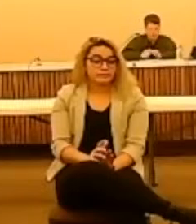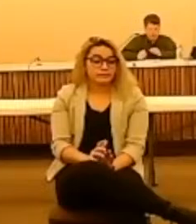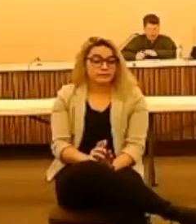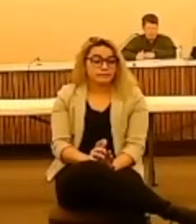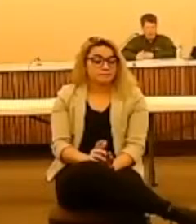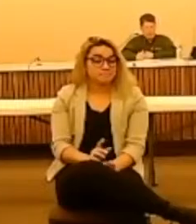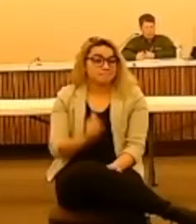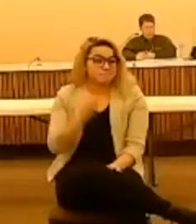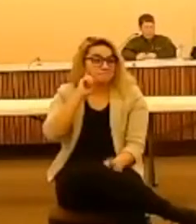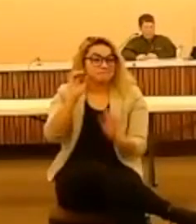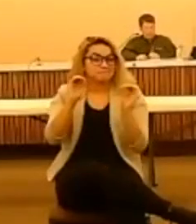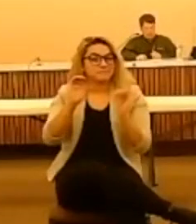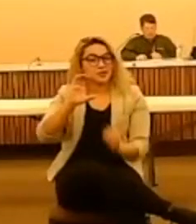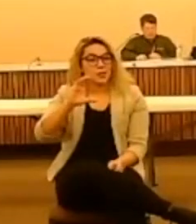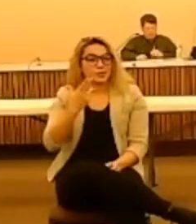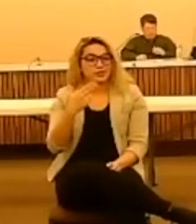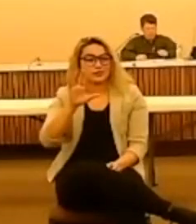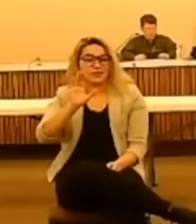Here, Chuck.